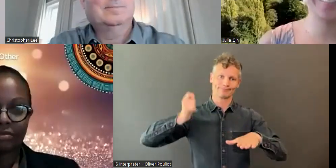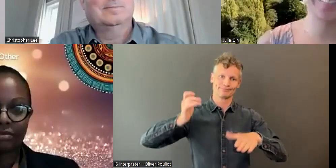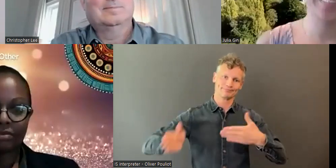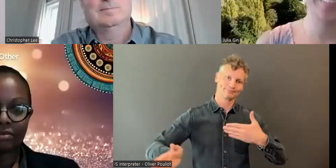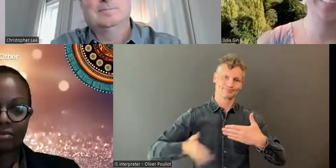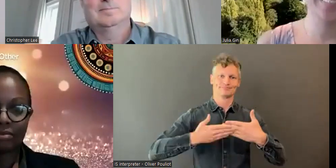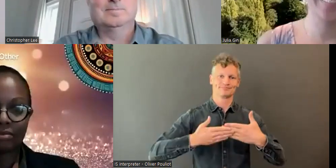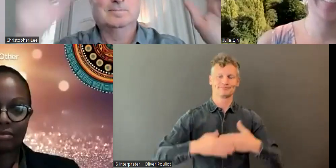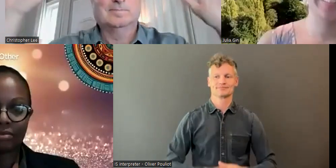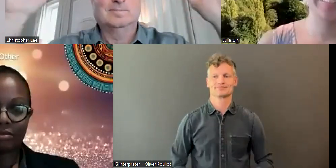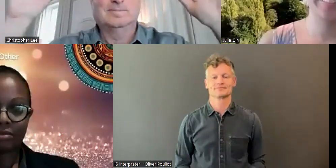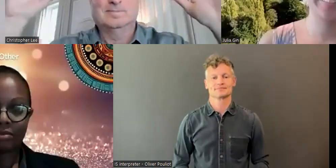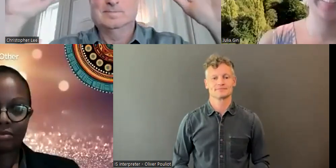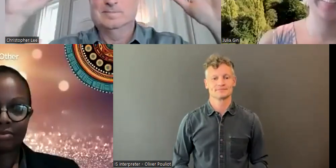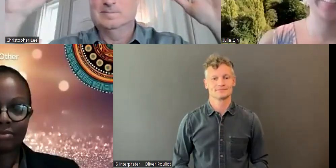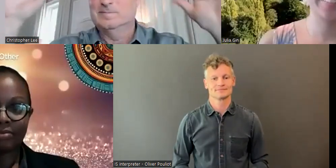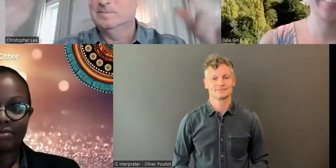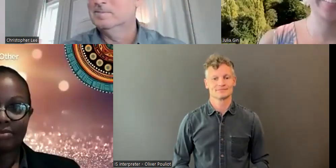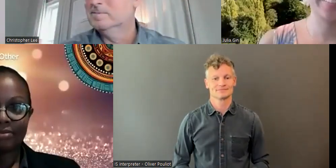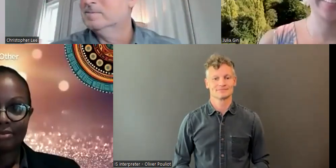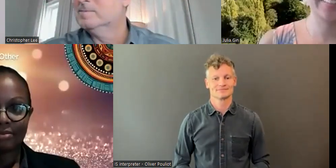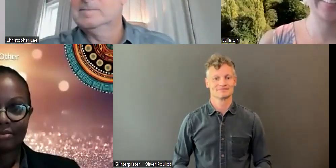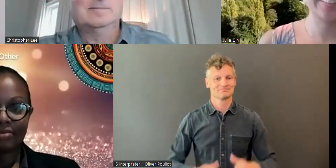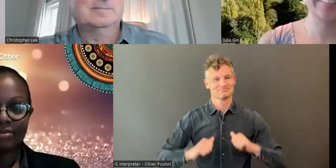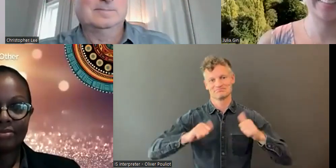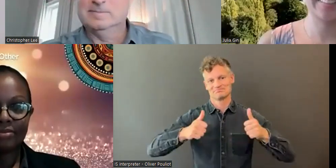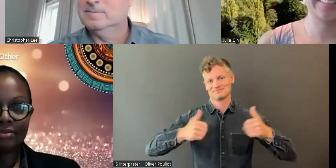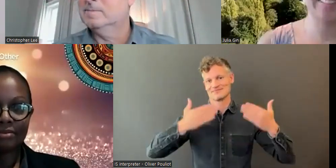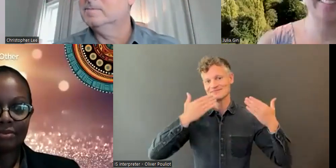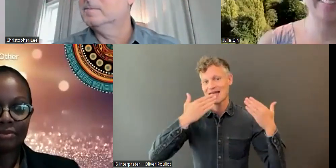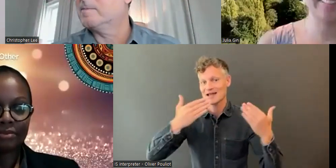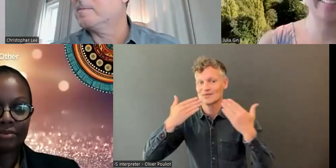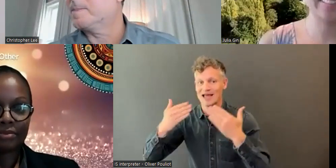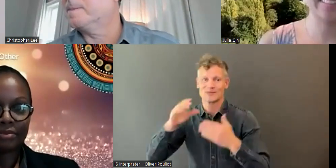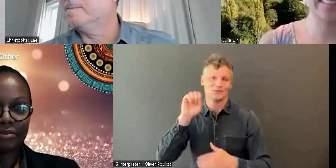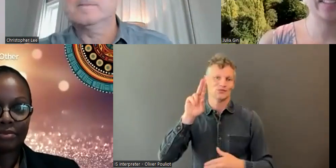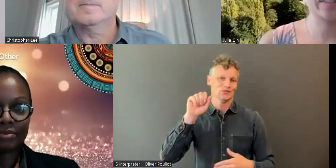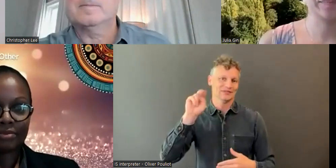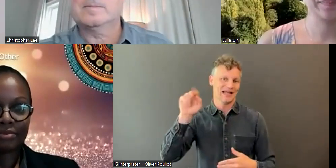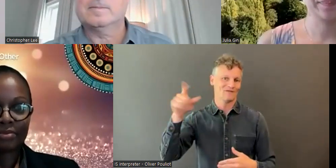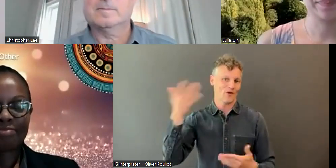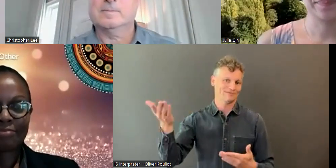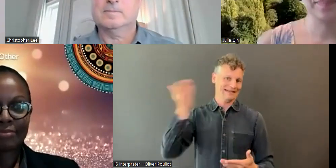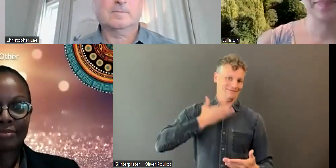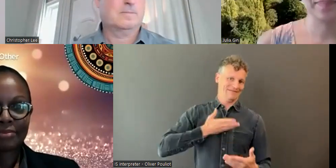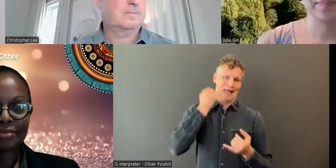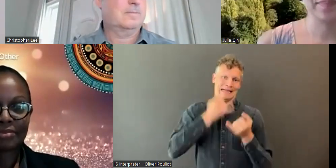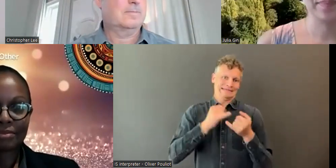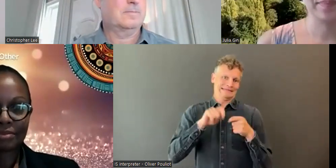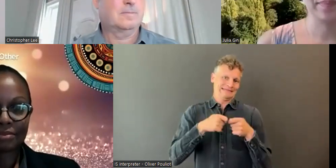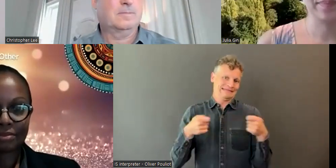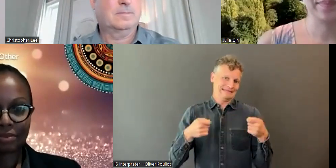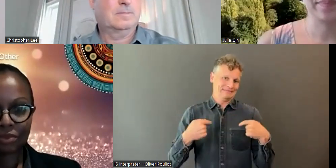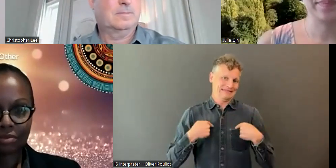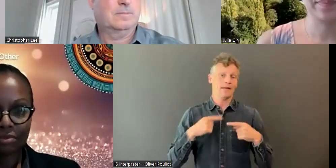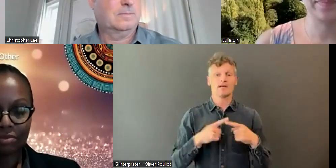end. Yeah, thanks so much, Susan, for giving me a few more seconds just to close this. And I just also want to express the